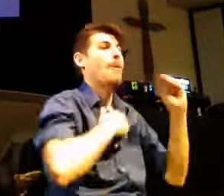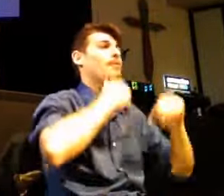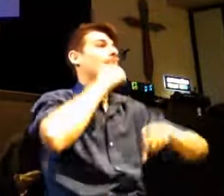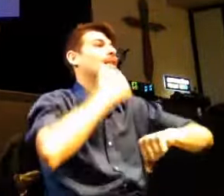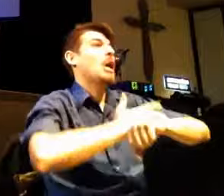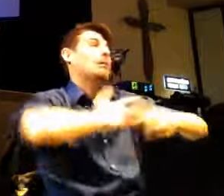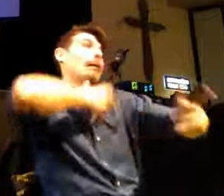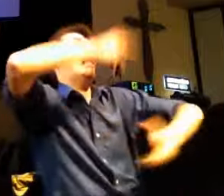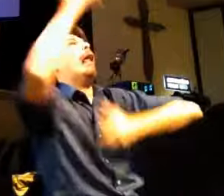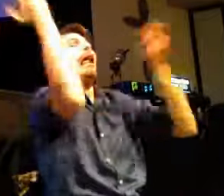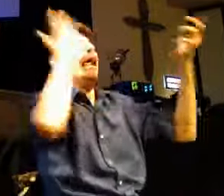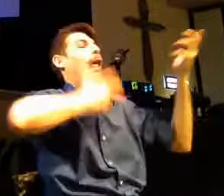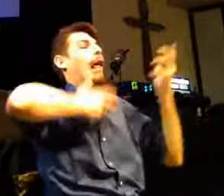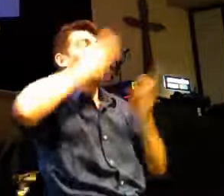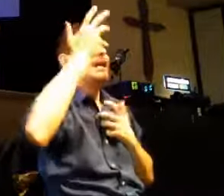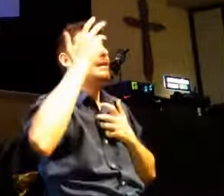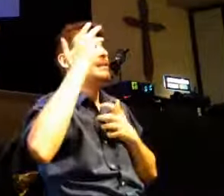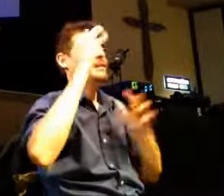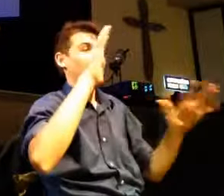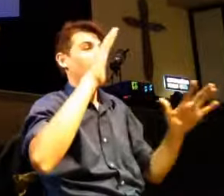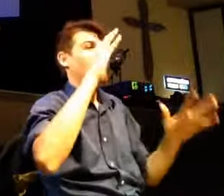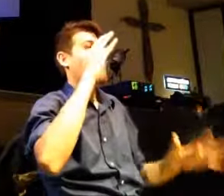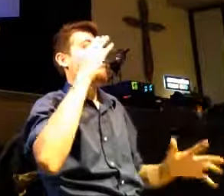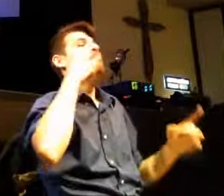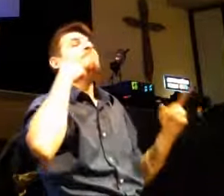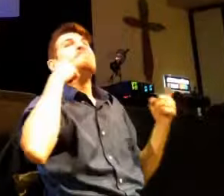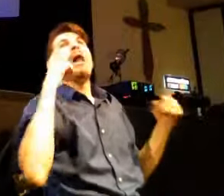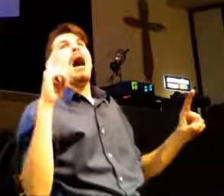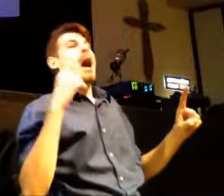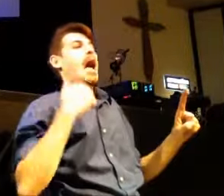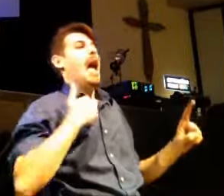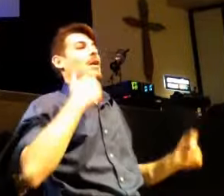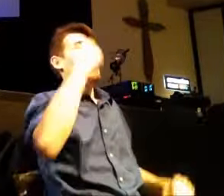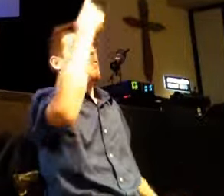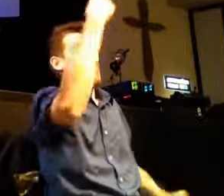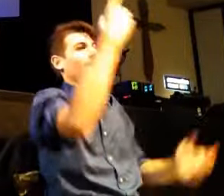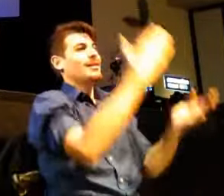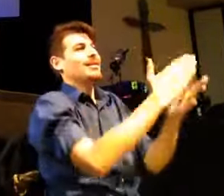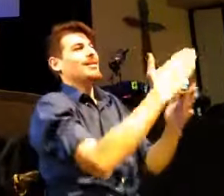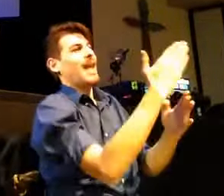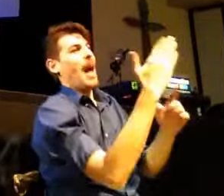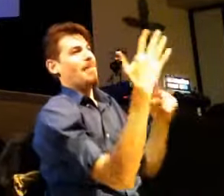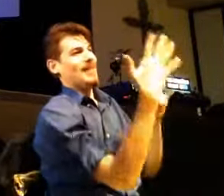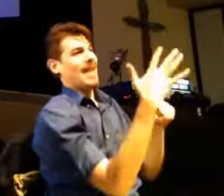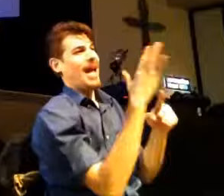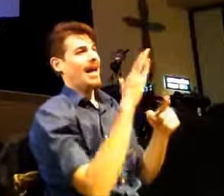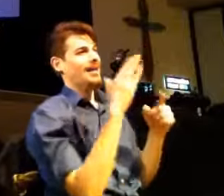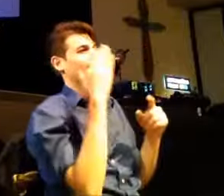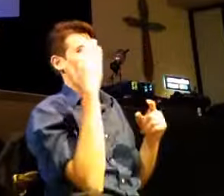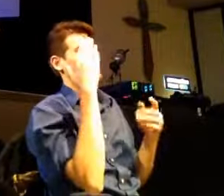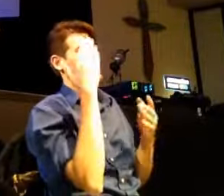little stop sign at the end of our cul-de-sac that no one's used until this moment. And my